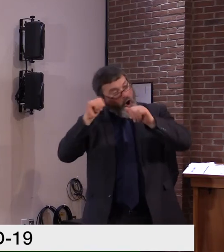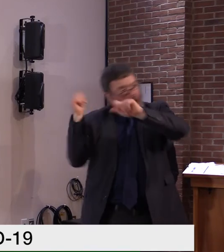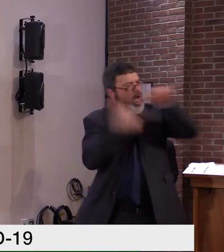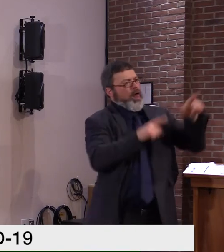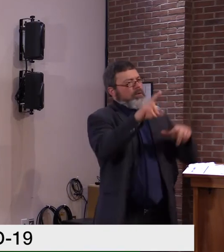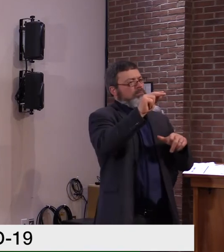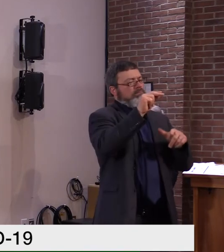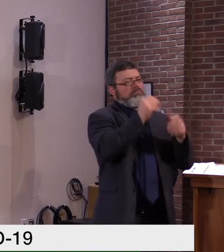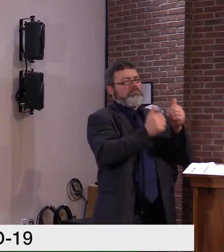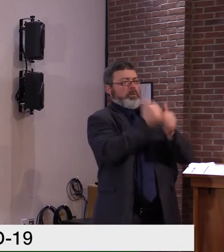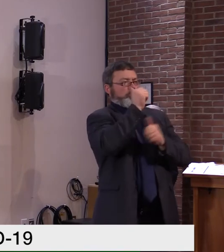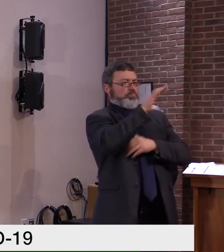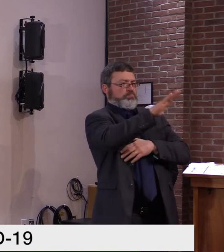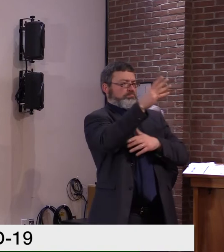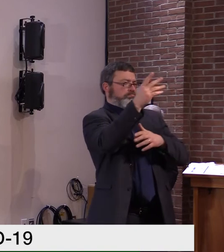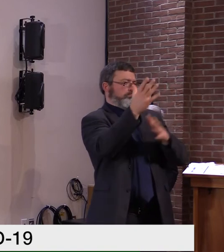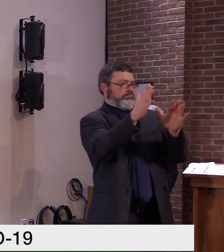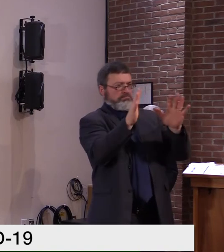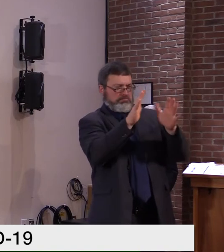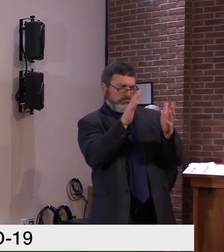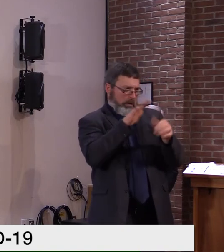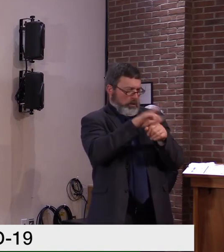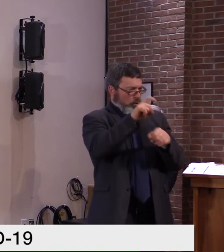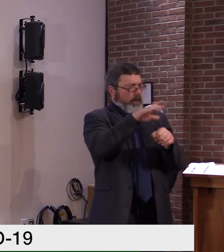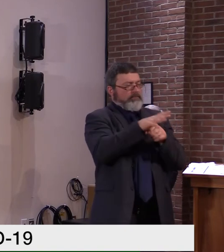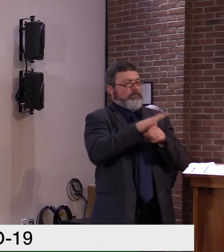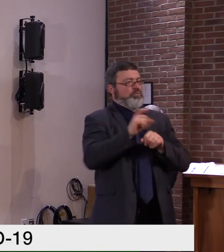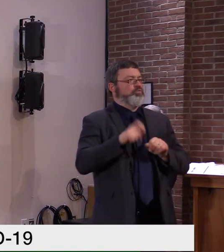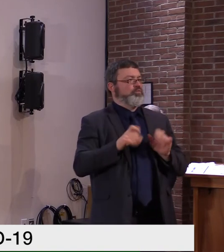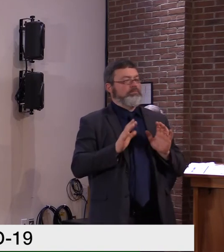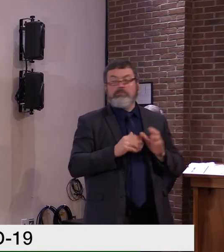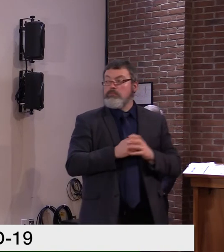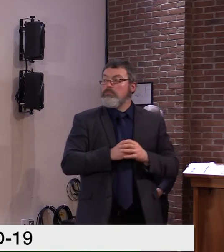I know Mike Donahue had one question.